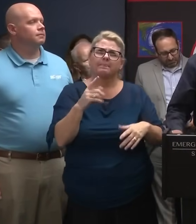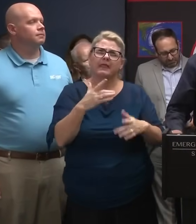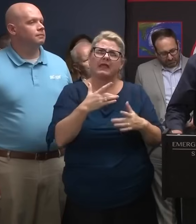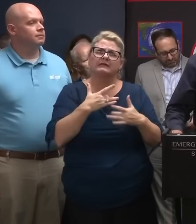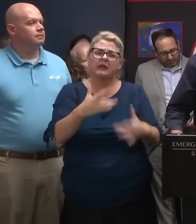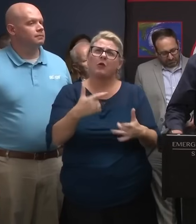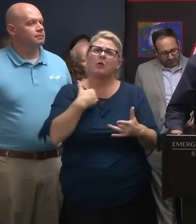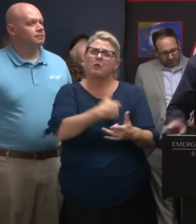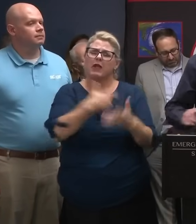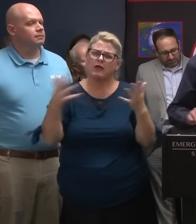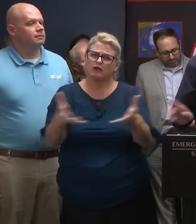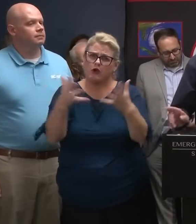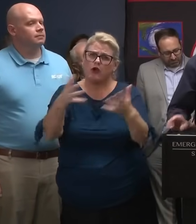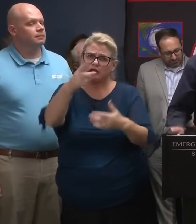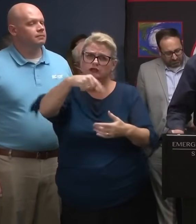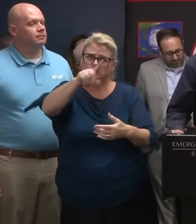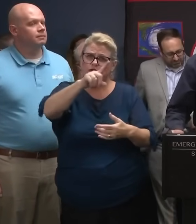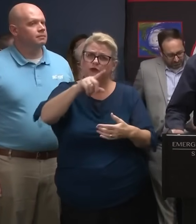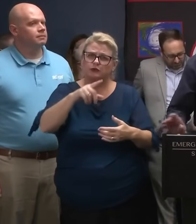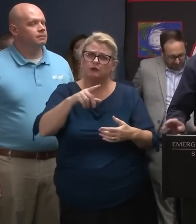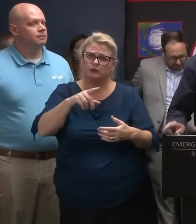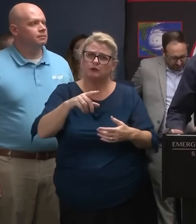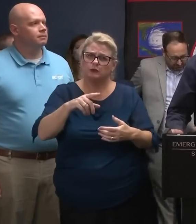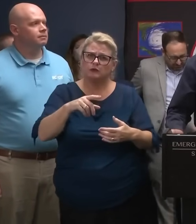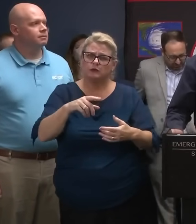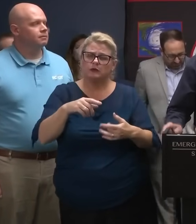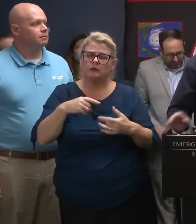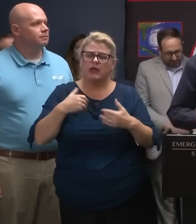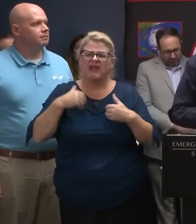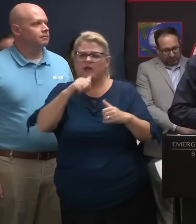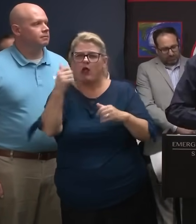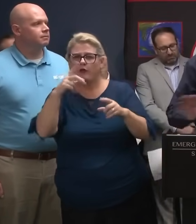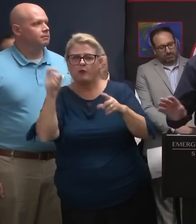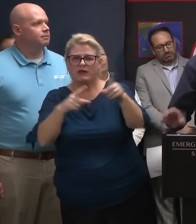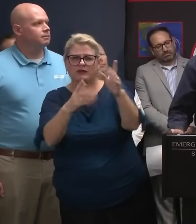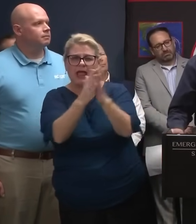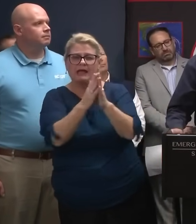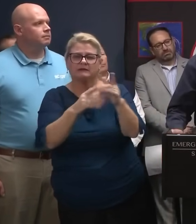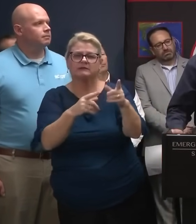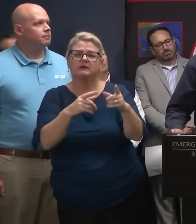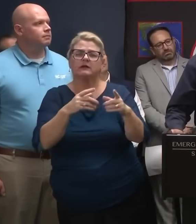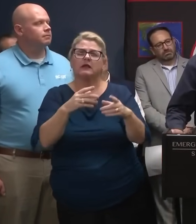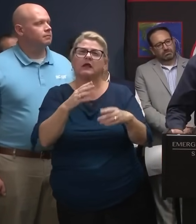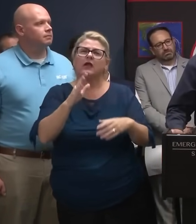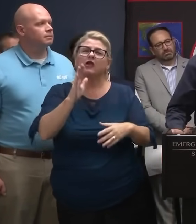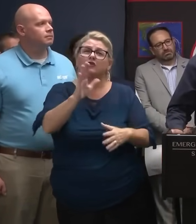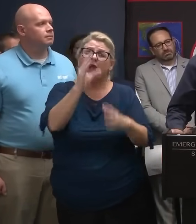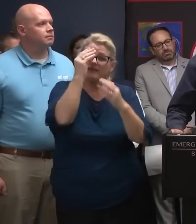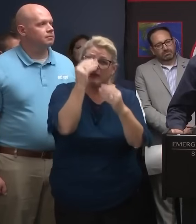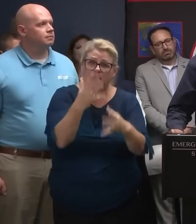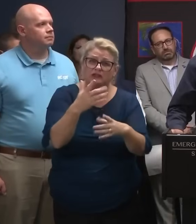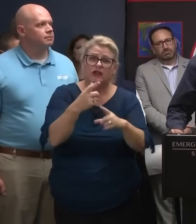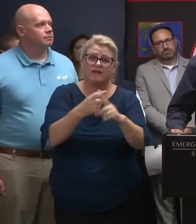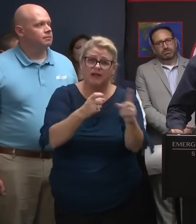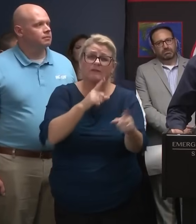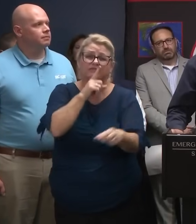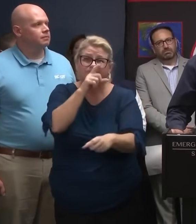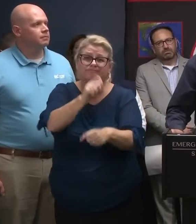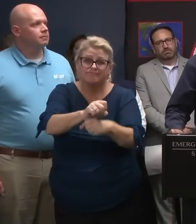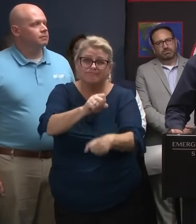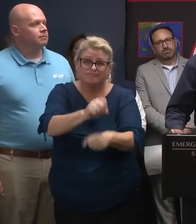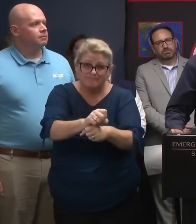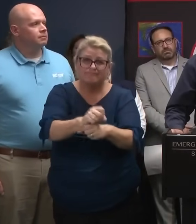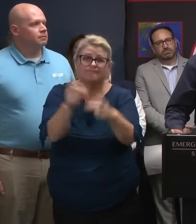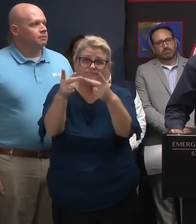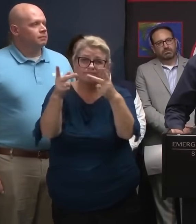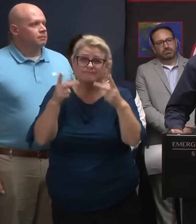What we urge people to do, I'm getting back to part of another question, is get your information from official sources, because there's so